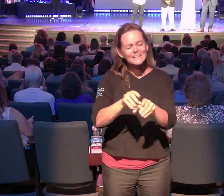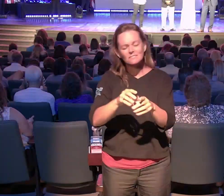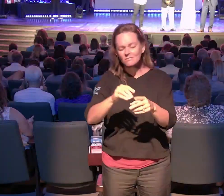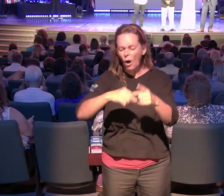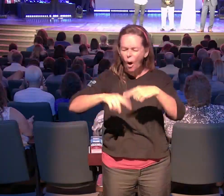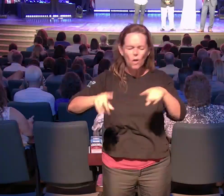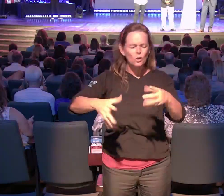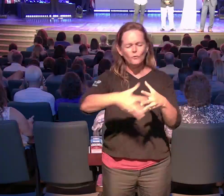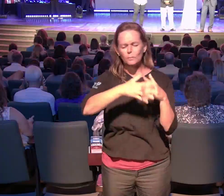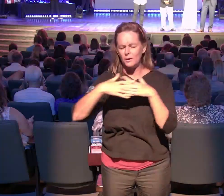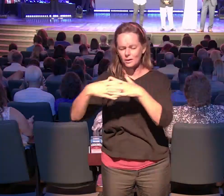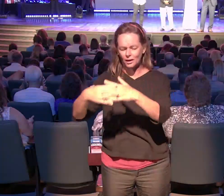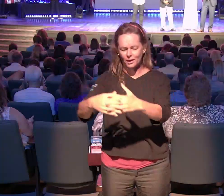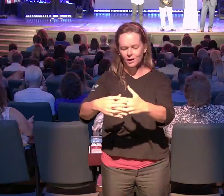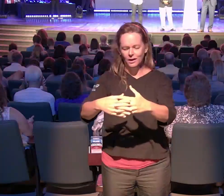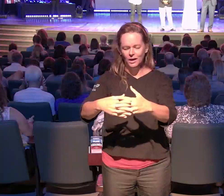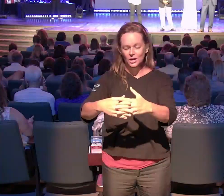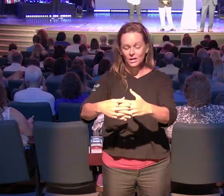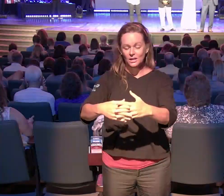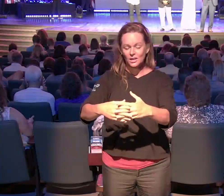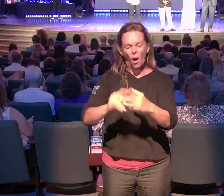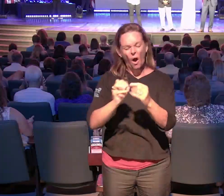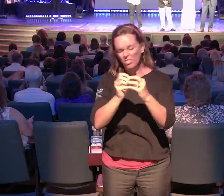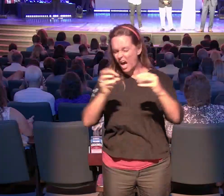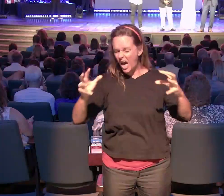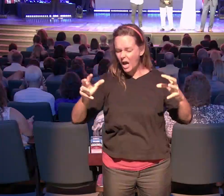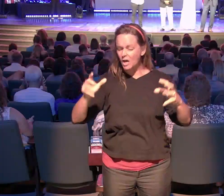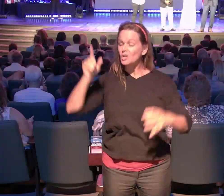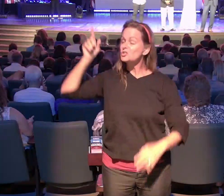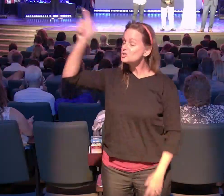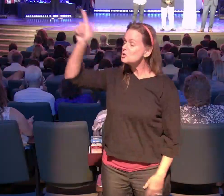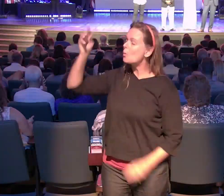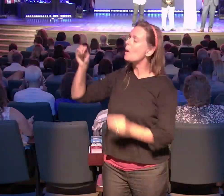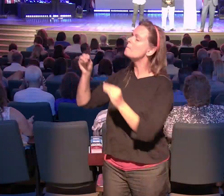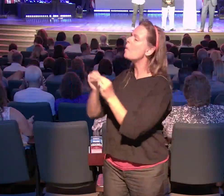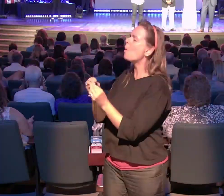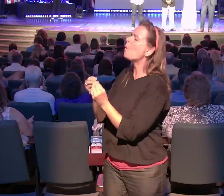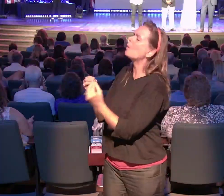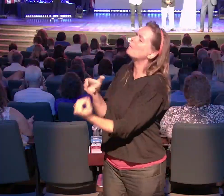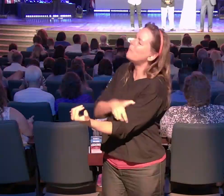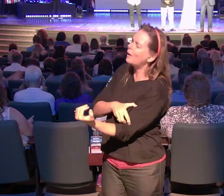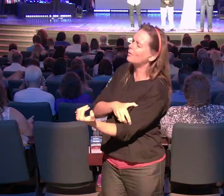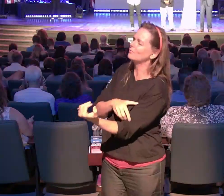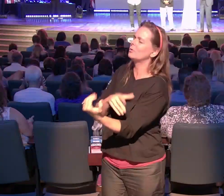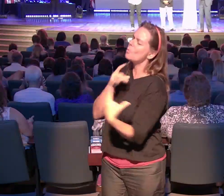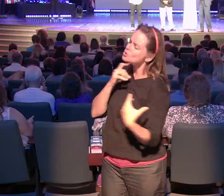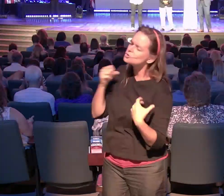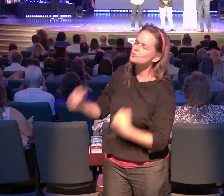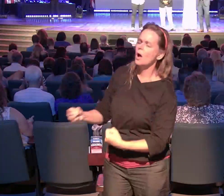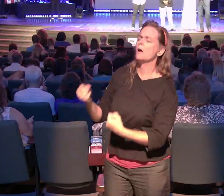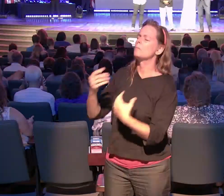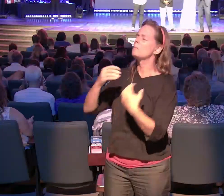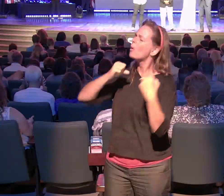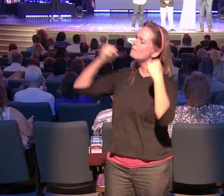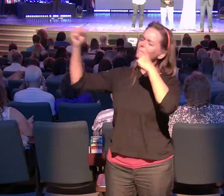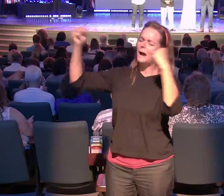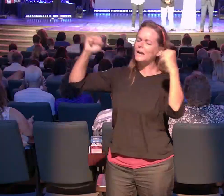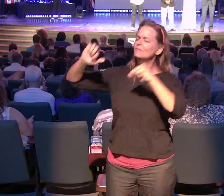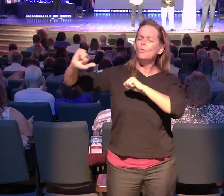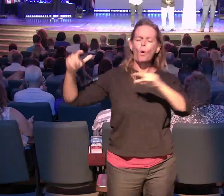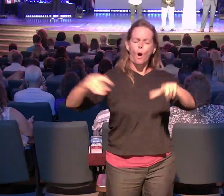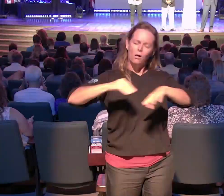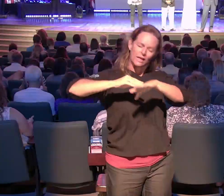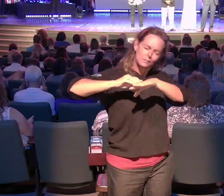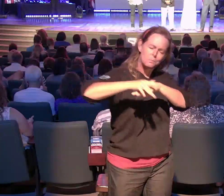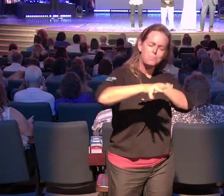that you are stronger than all. You are more mighty than all, Father God. So I just ask that you just rain your Holy Spirit down on our